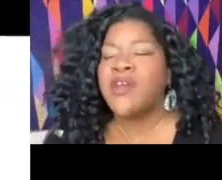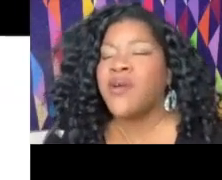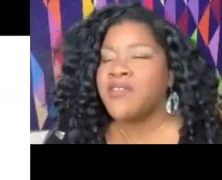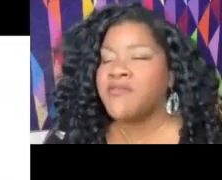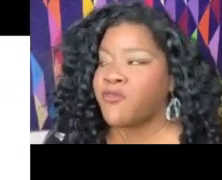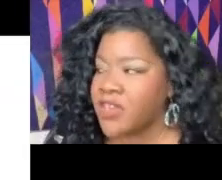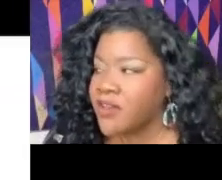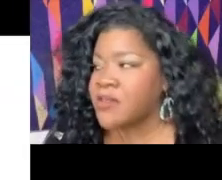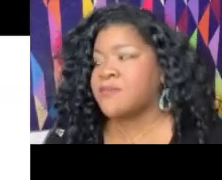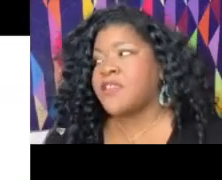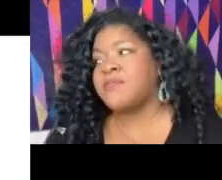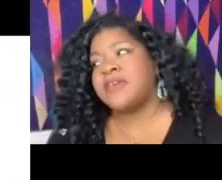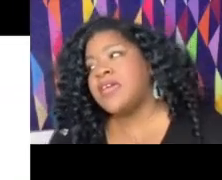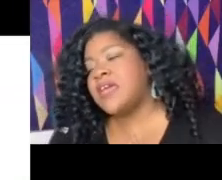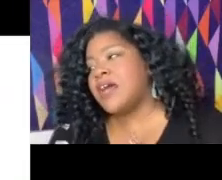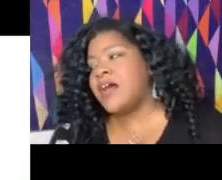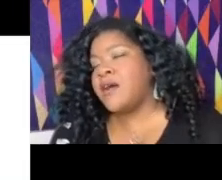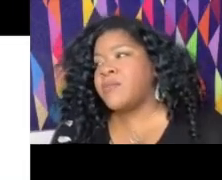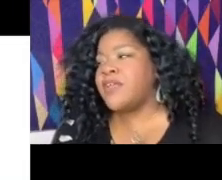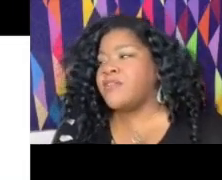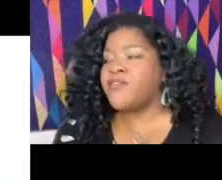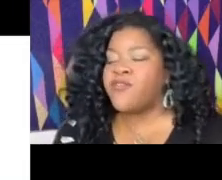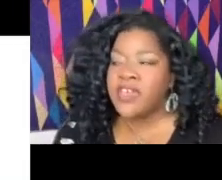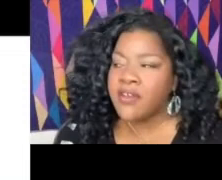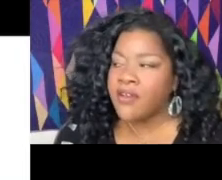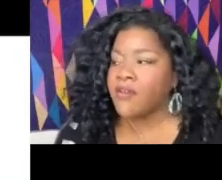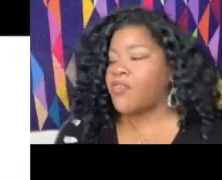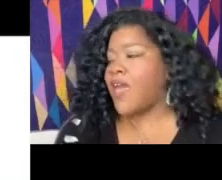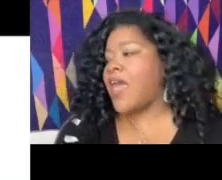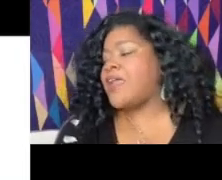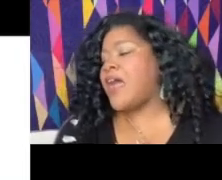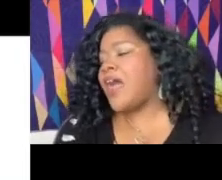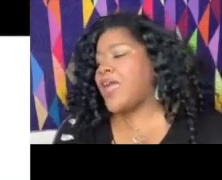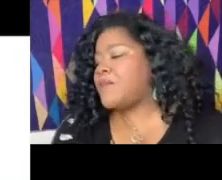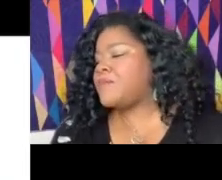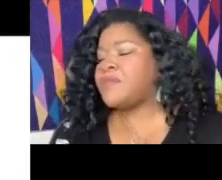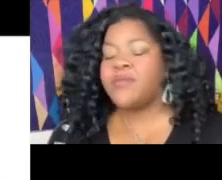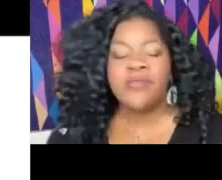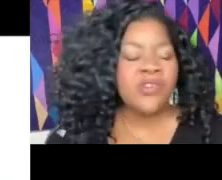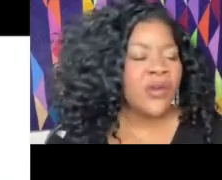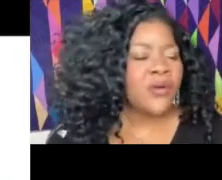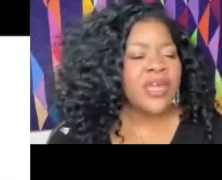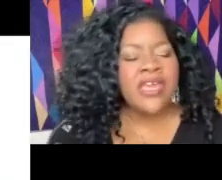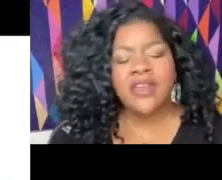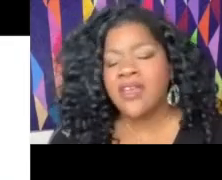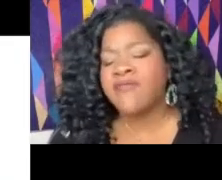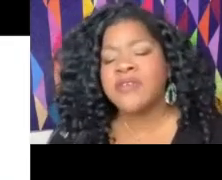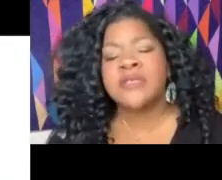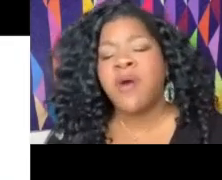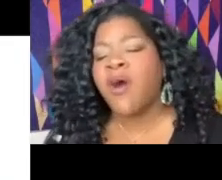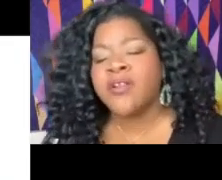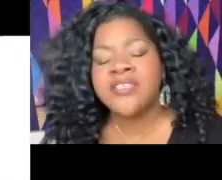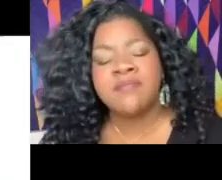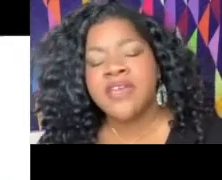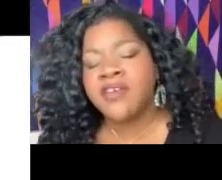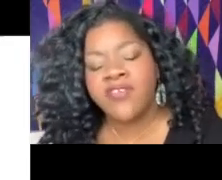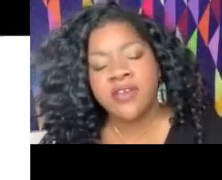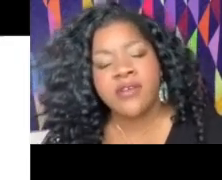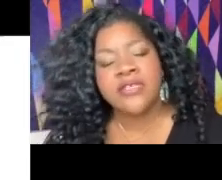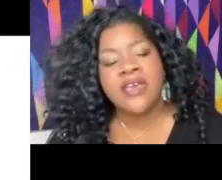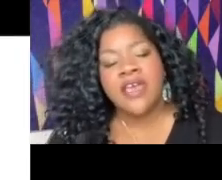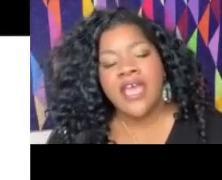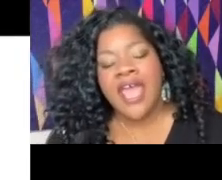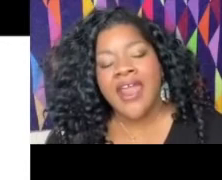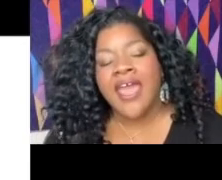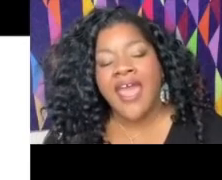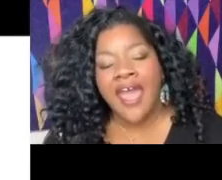my studio and fear is with me, and the fear that I am, any of the small to big